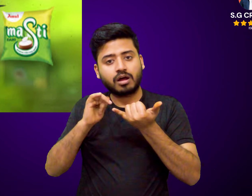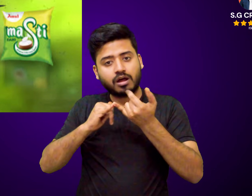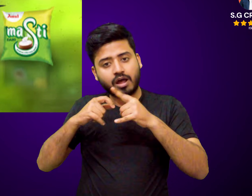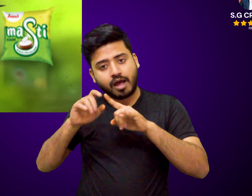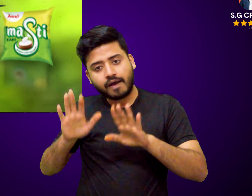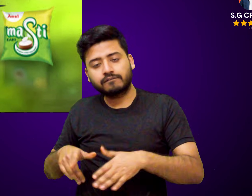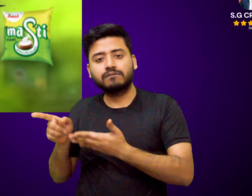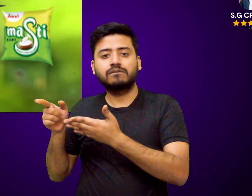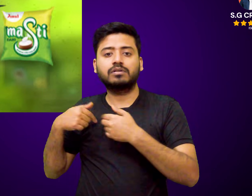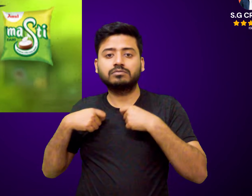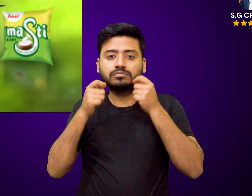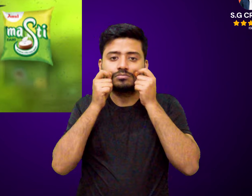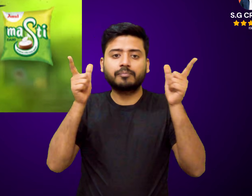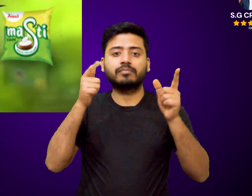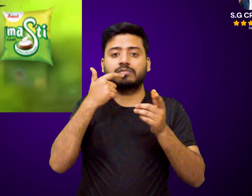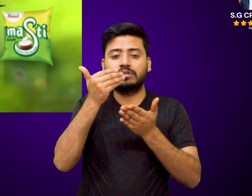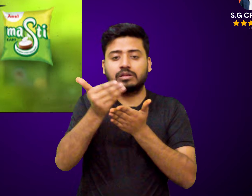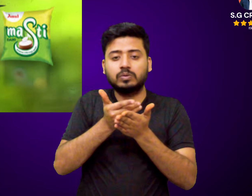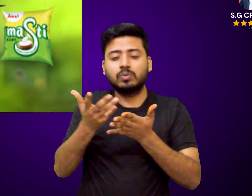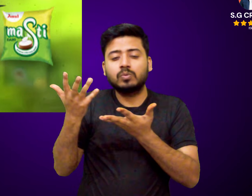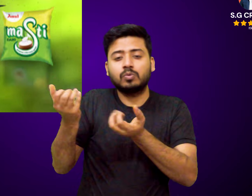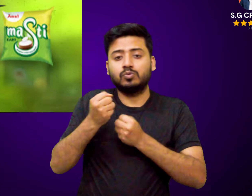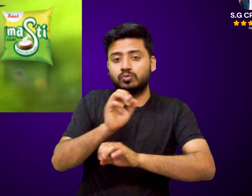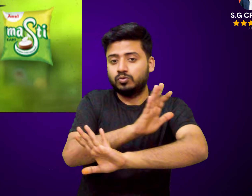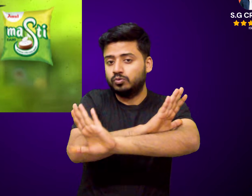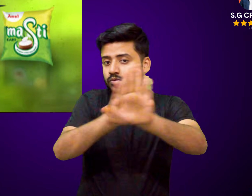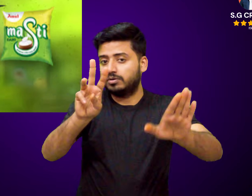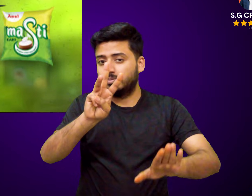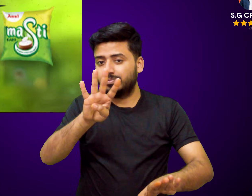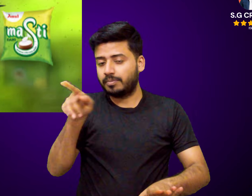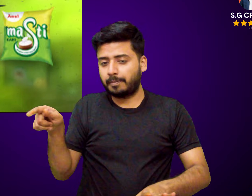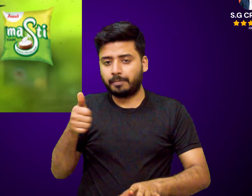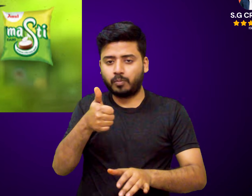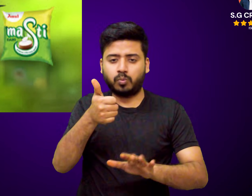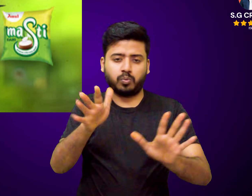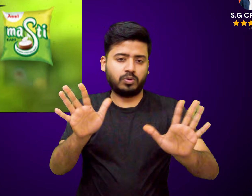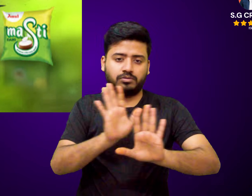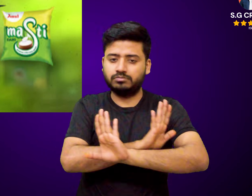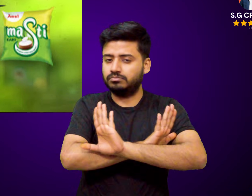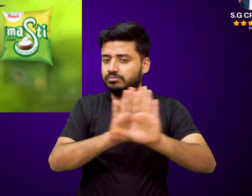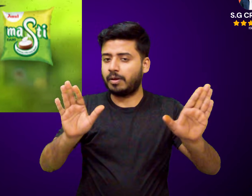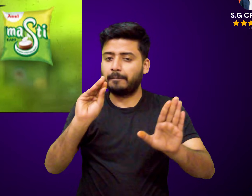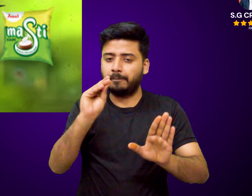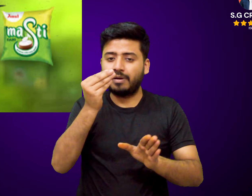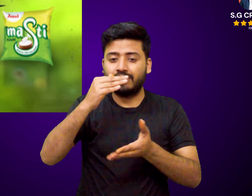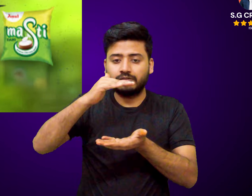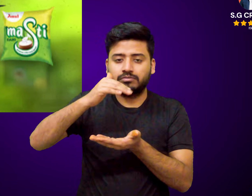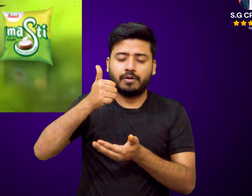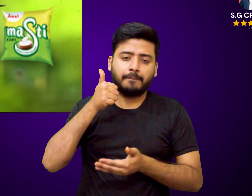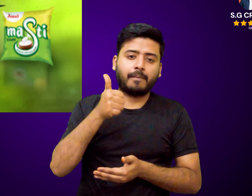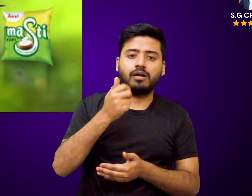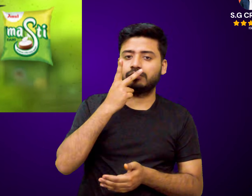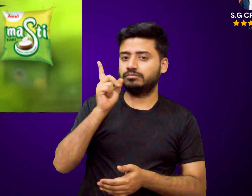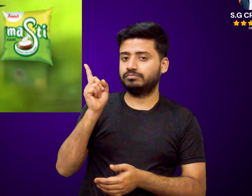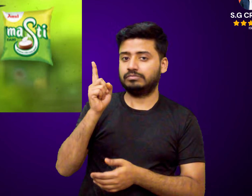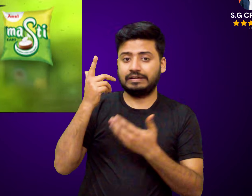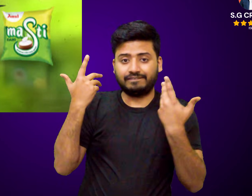as certified by third parties and indicated by the vegetarian logo on packaging. Hygiene and packaging. Products